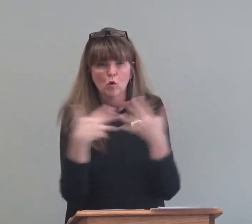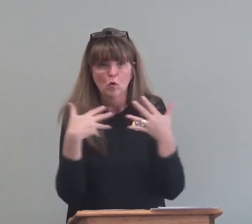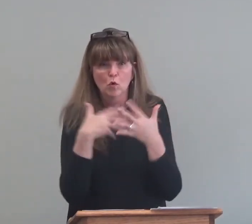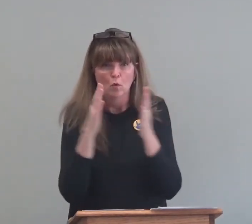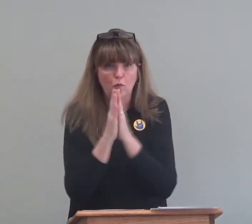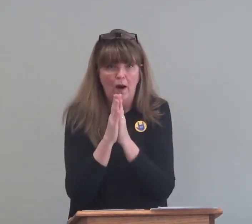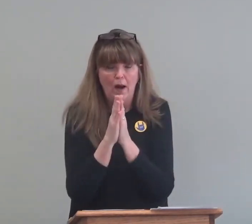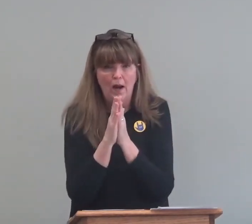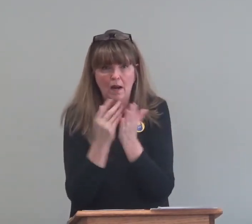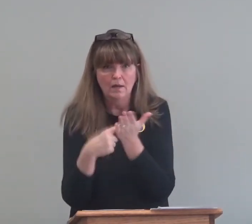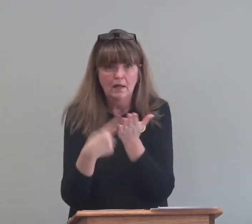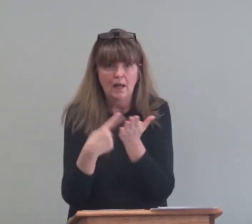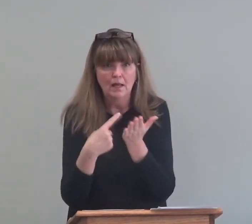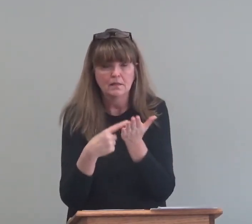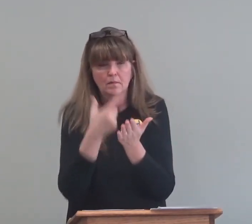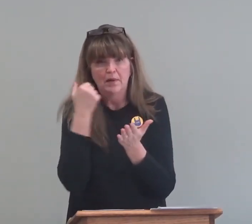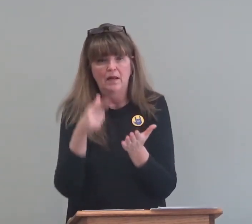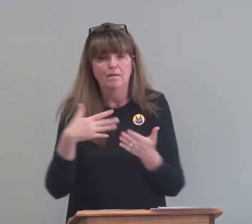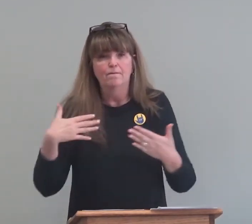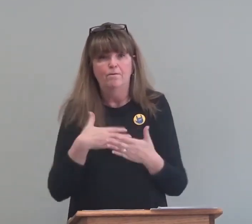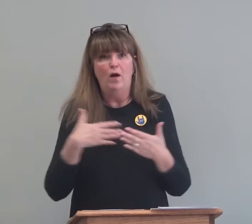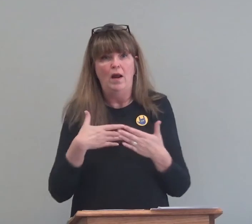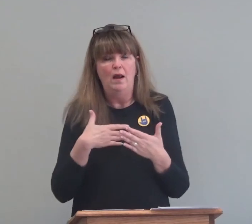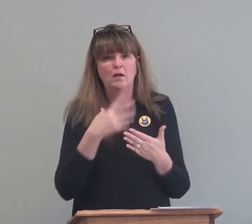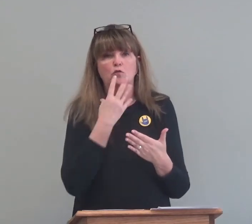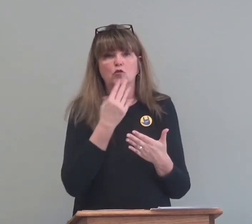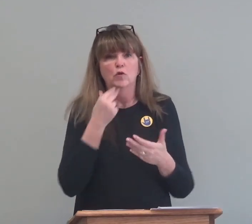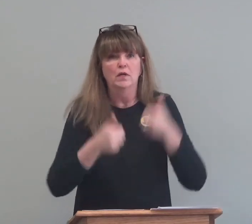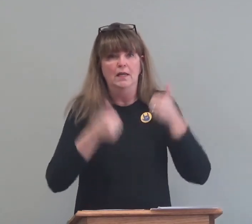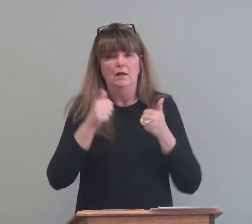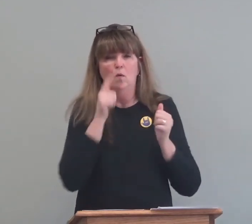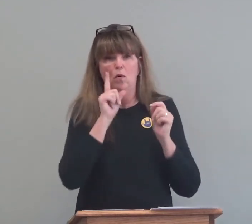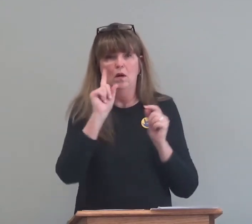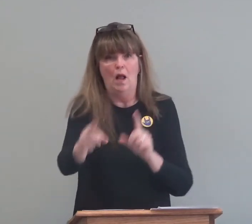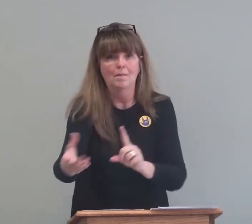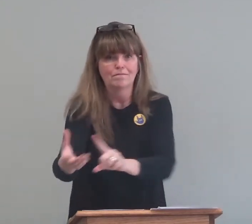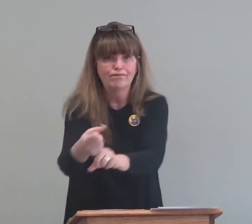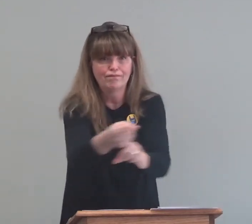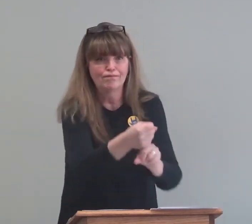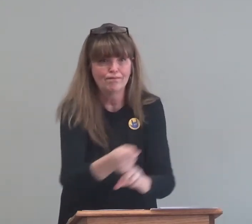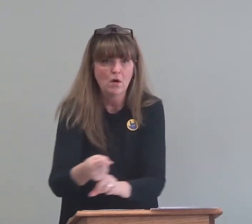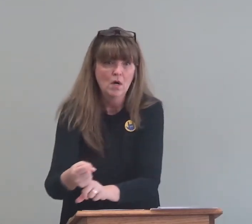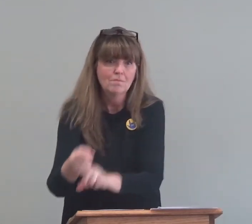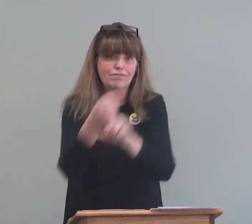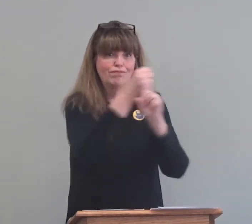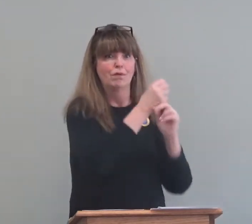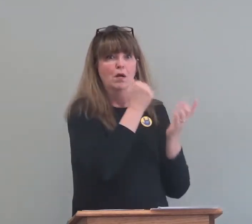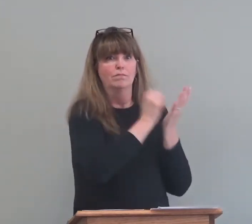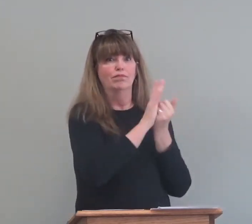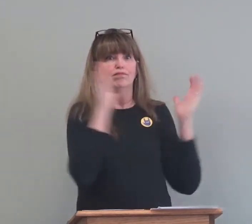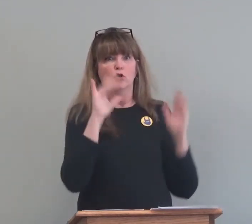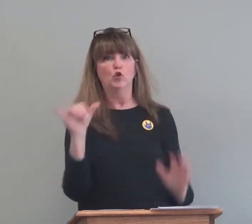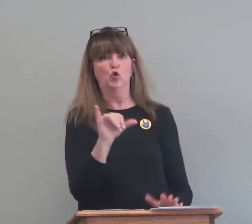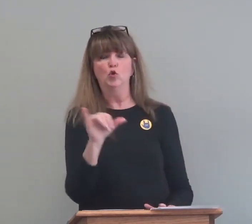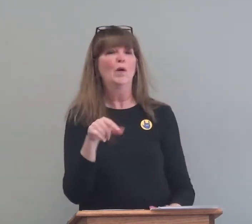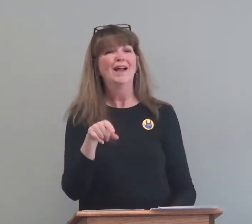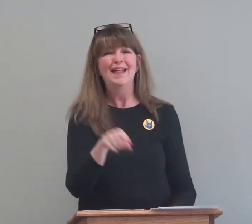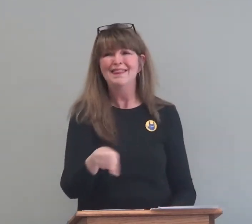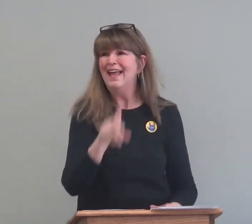Then they went to this room in fear and prayed and talked about what they were going to do because they knew that Jewish leaders were coming to